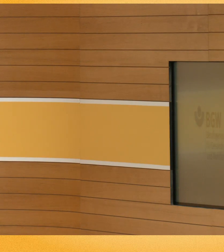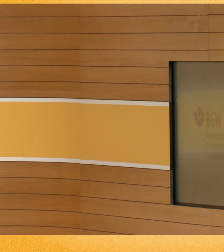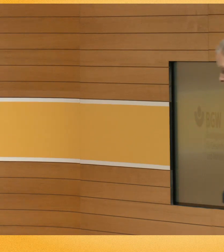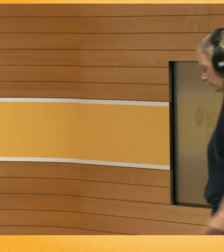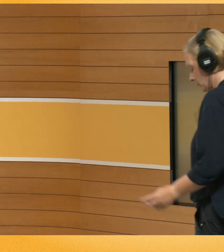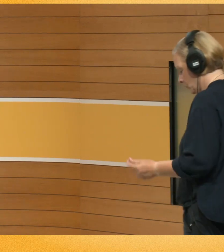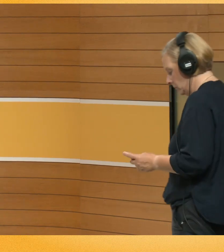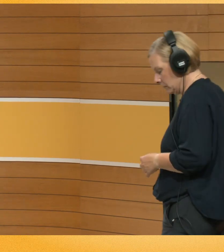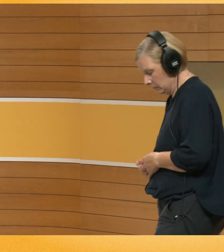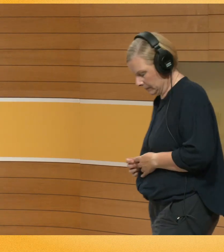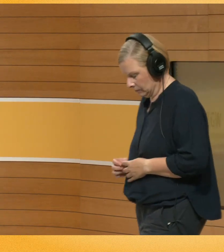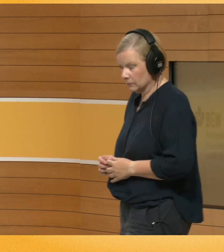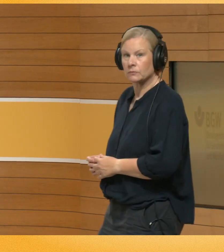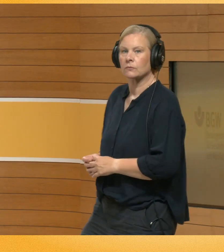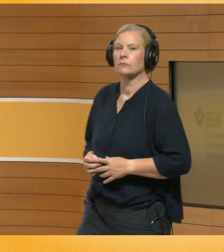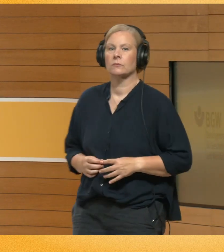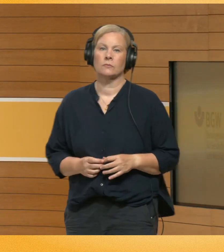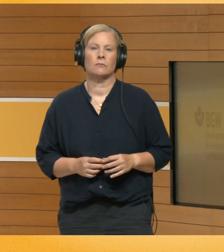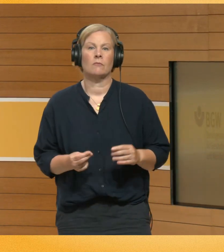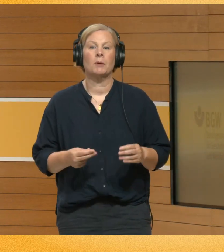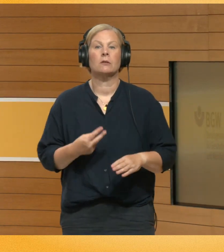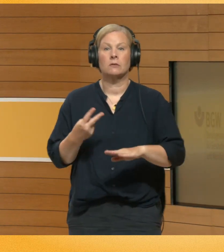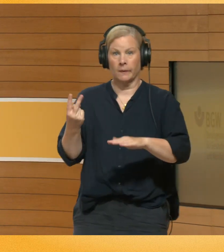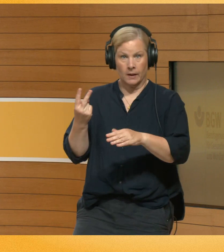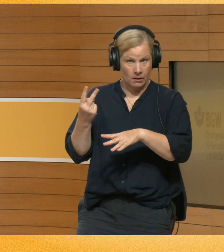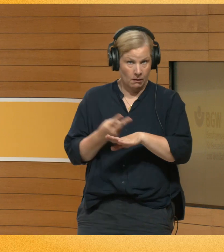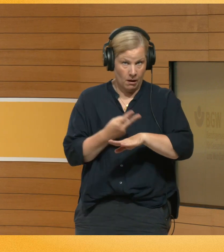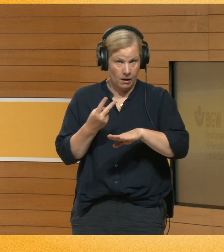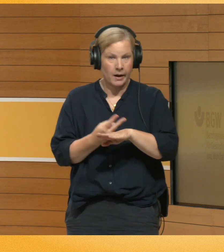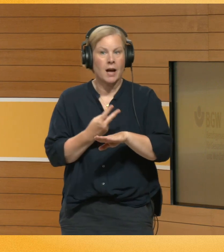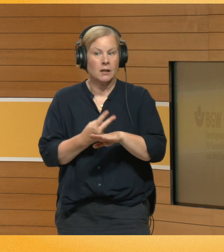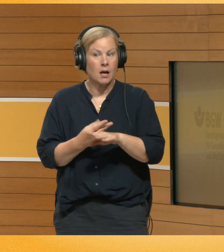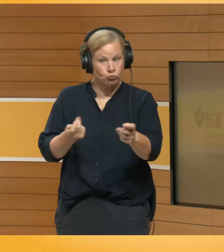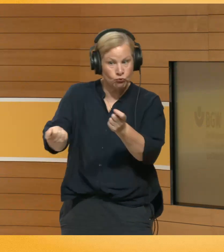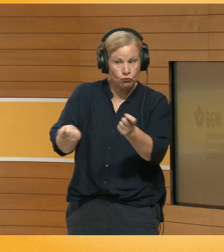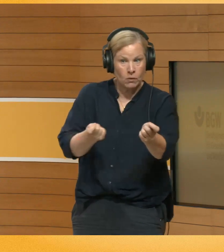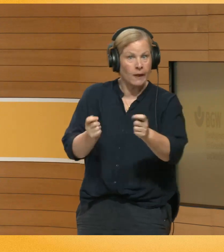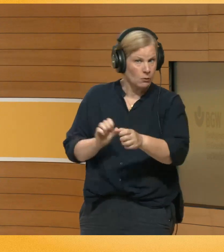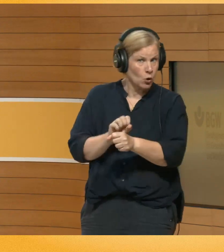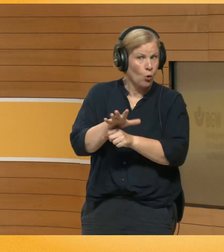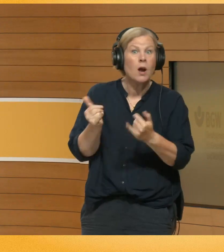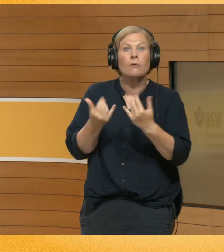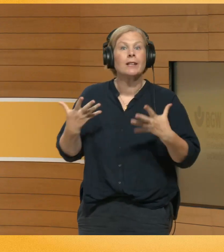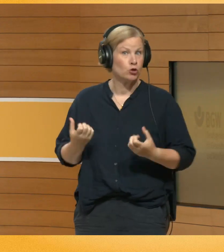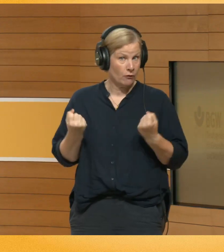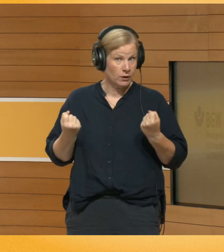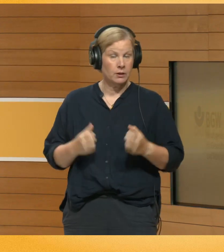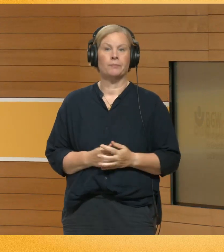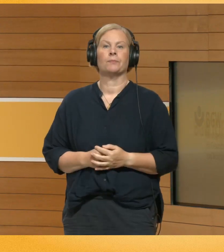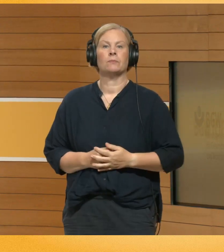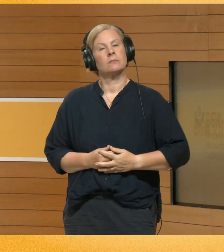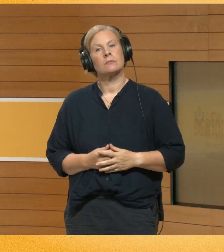before COVID, the pre-pandemic, and Ghana had then taken some measures as if it